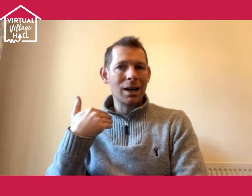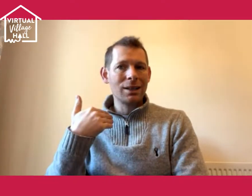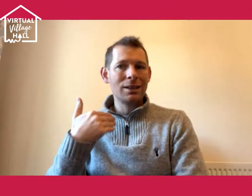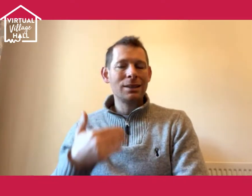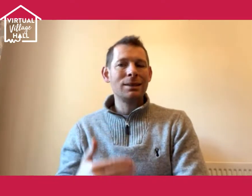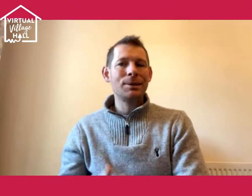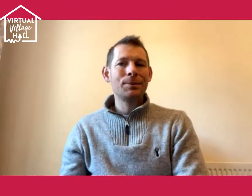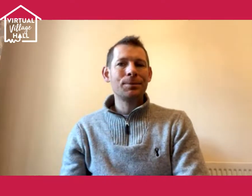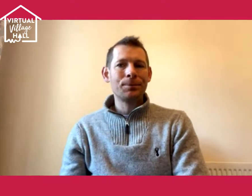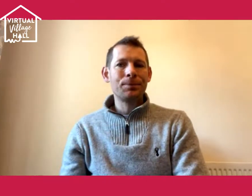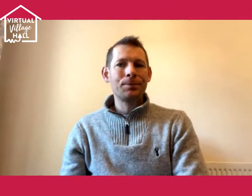white